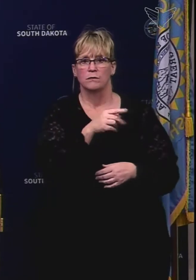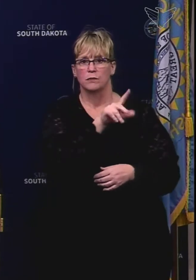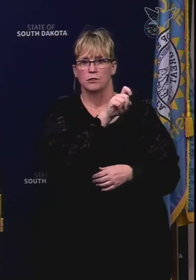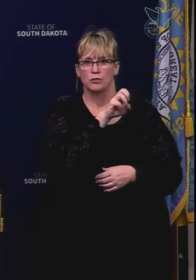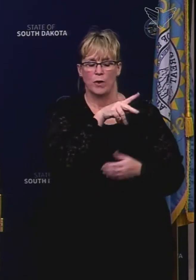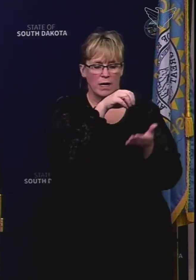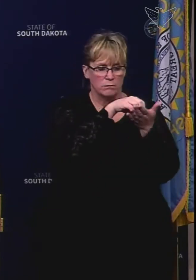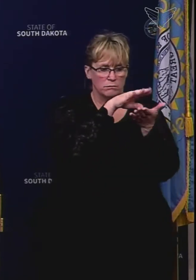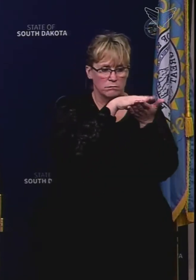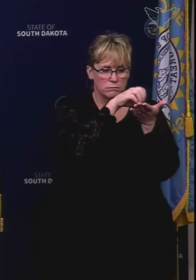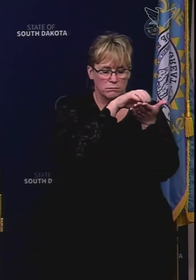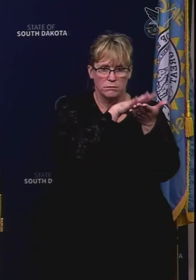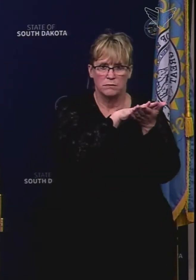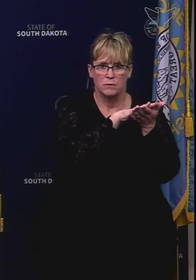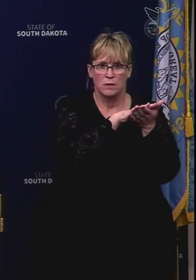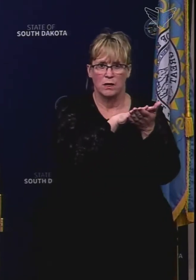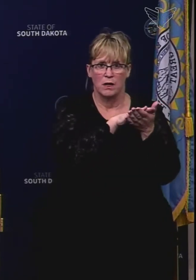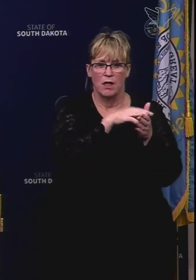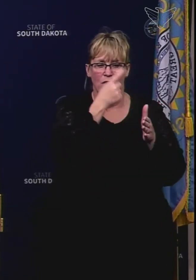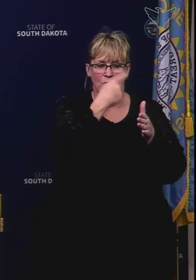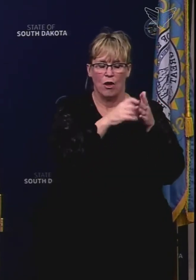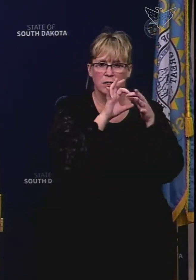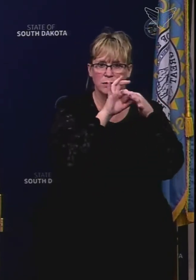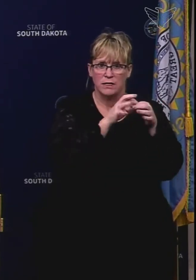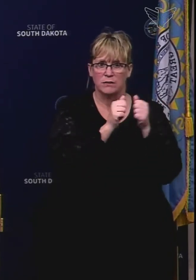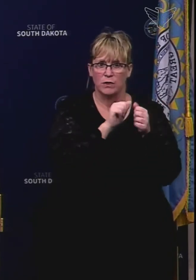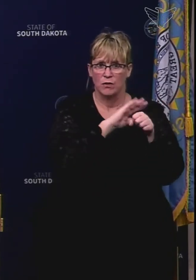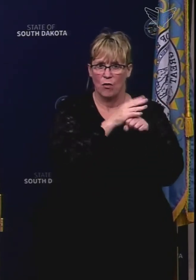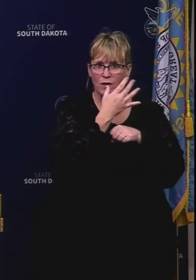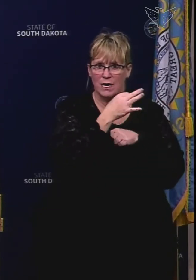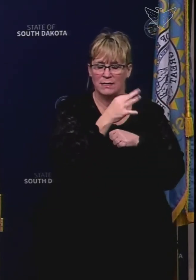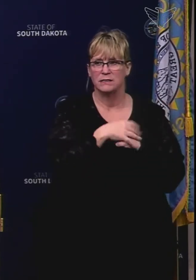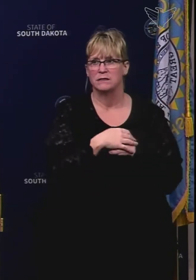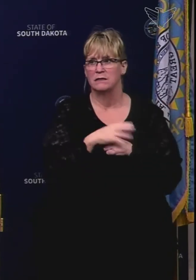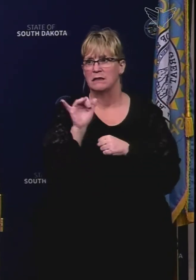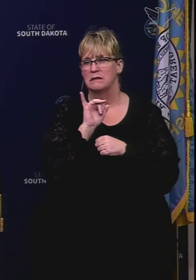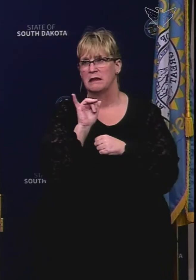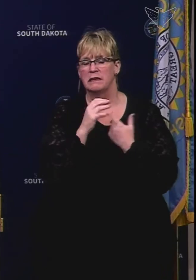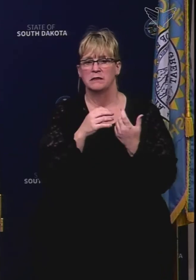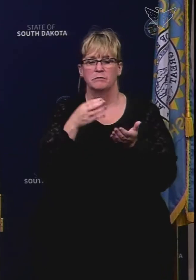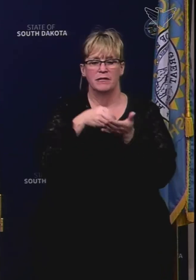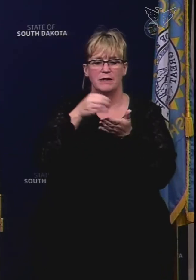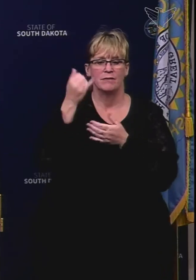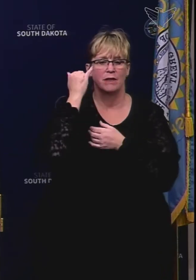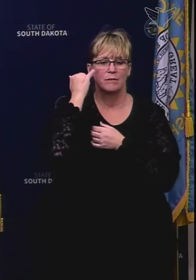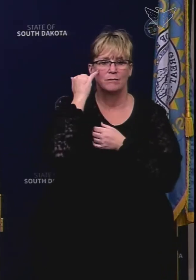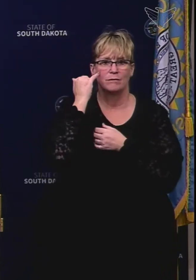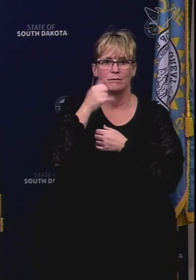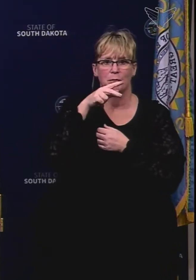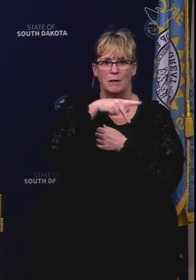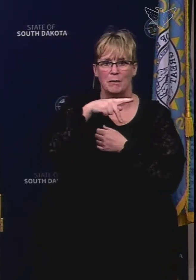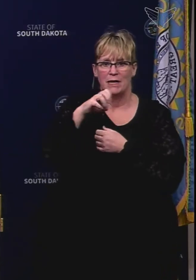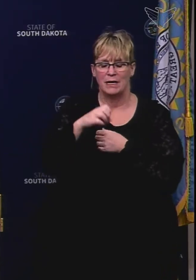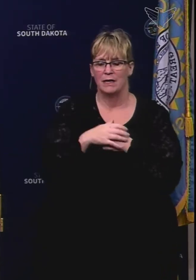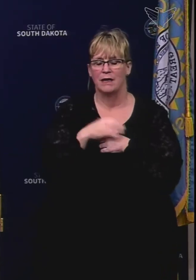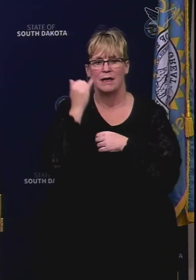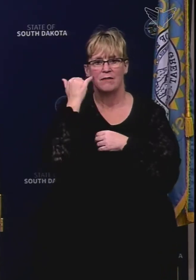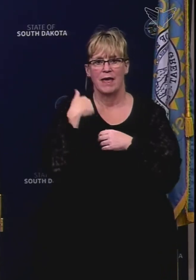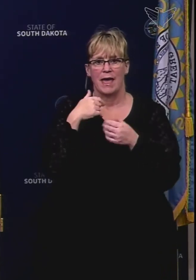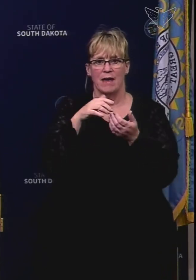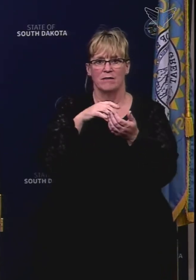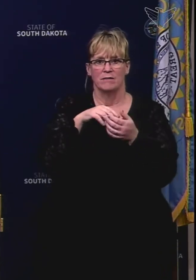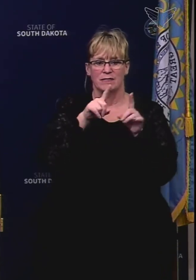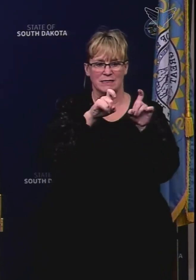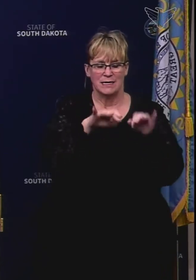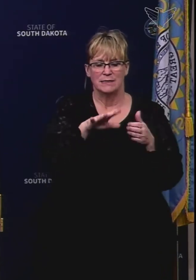costs they may have had for COVID-19, so such as purchasing personal protective equipment, if they had testing supplies, if they had to put